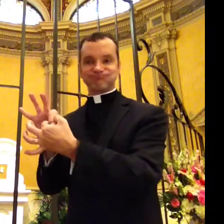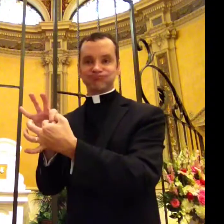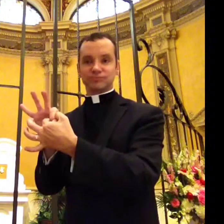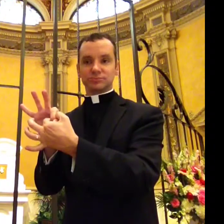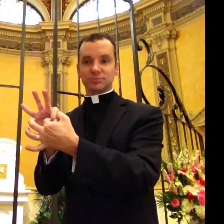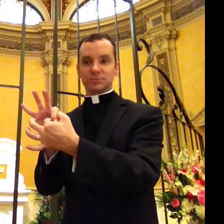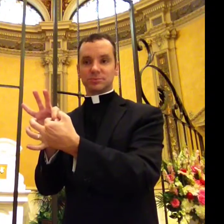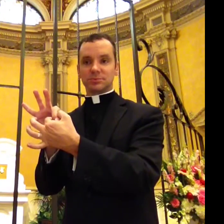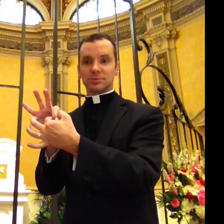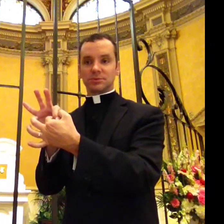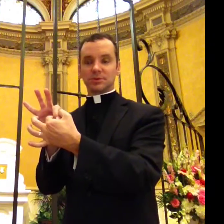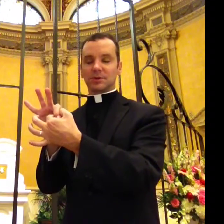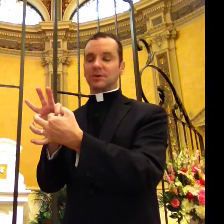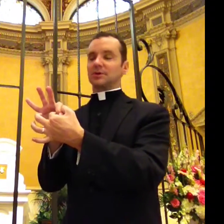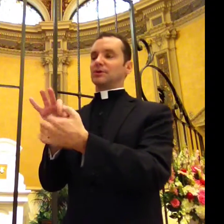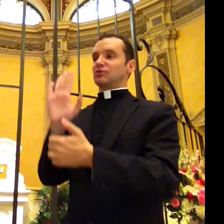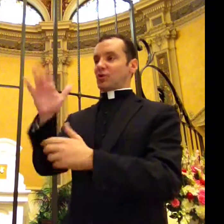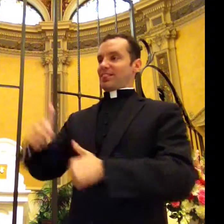It shows our love and covenant with God.